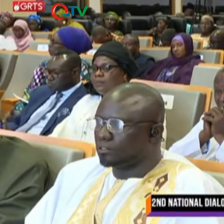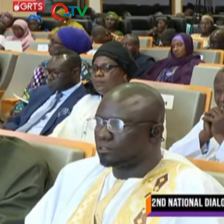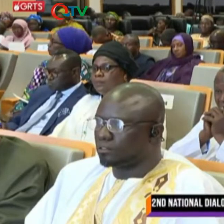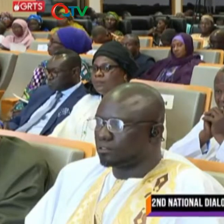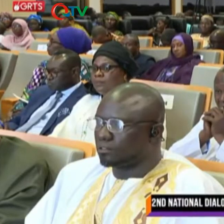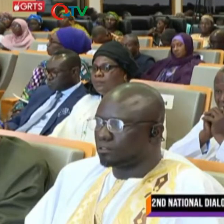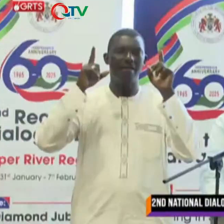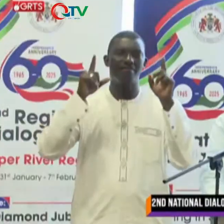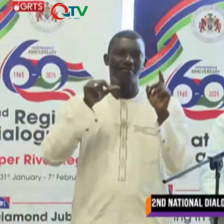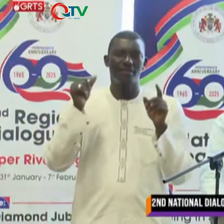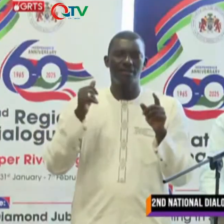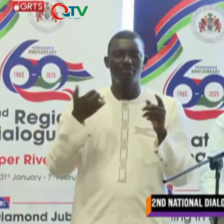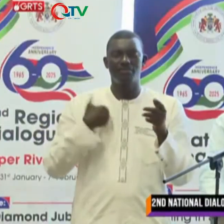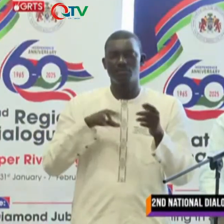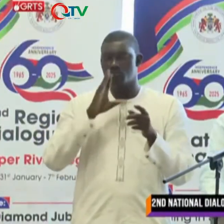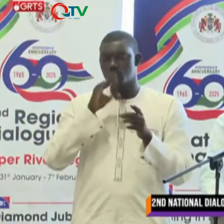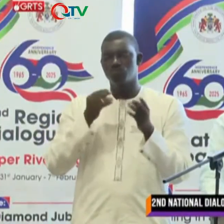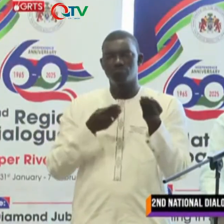and livelihood.